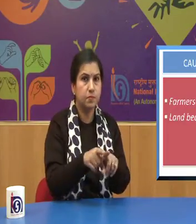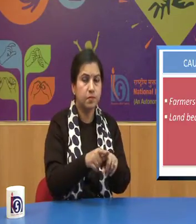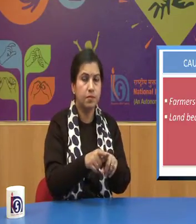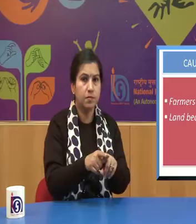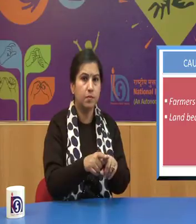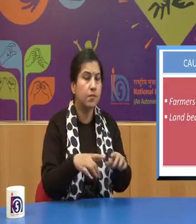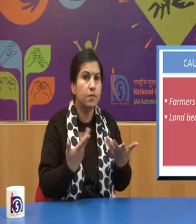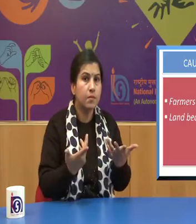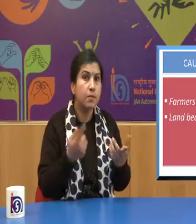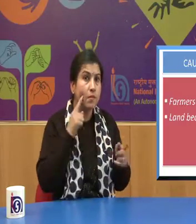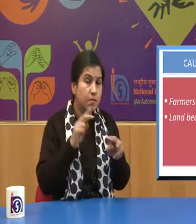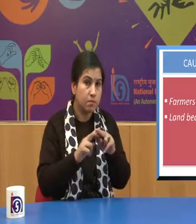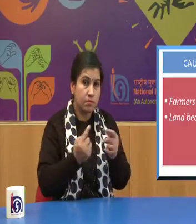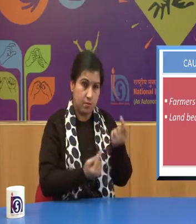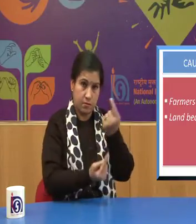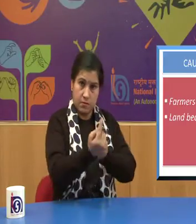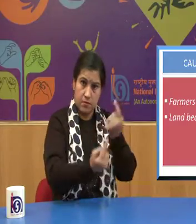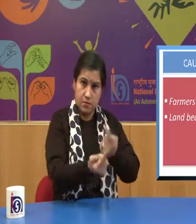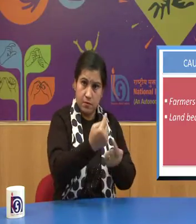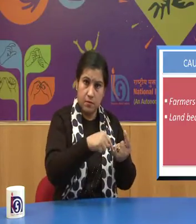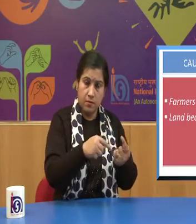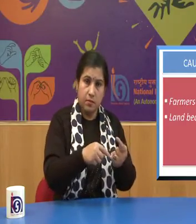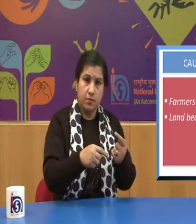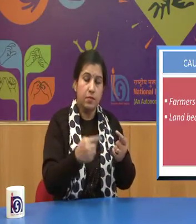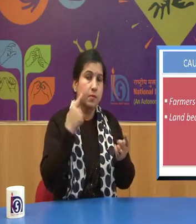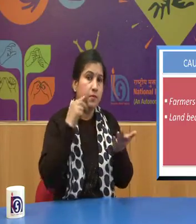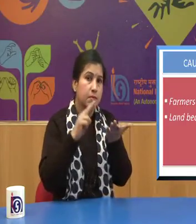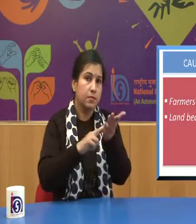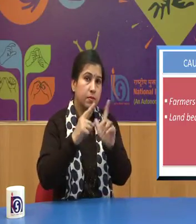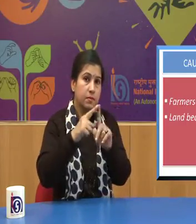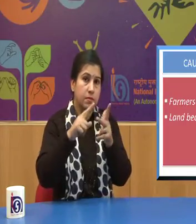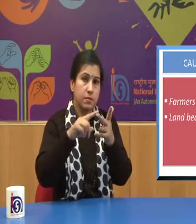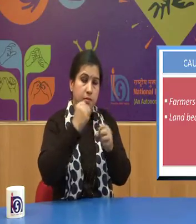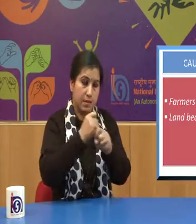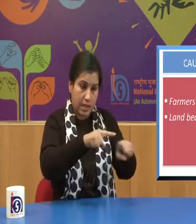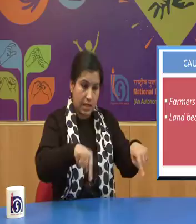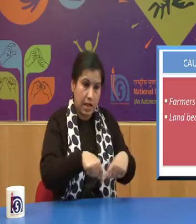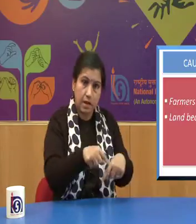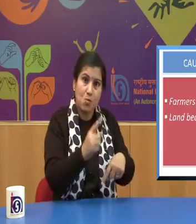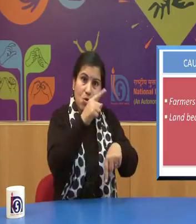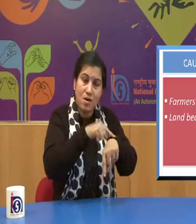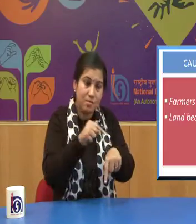Another reason was that the land on which indigo was grown